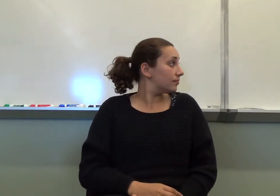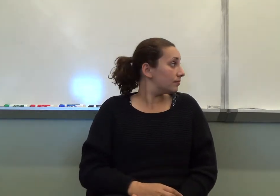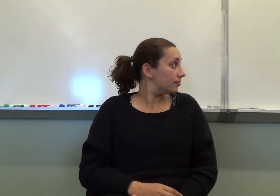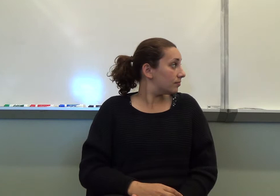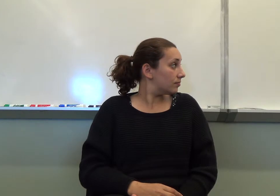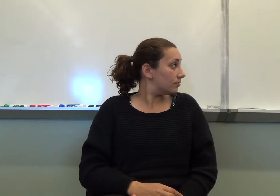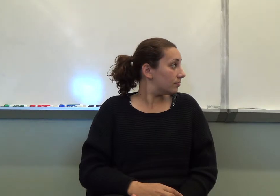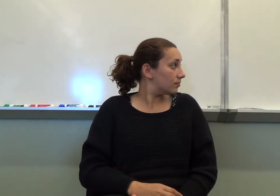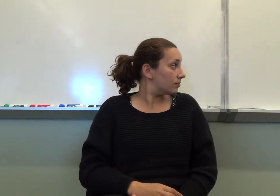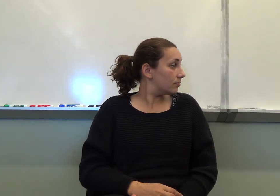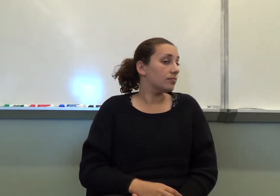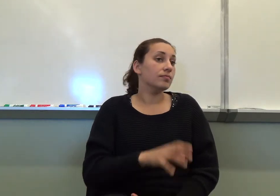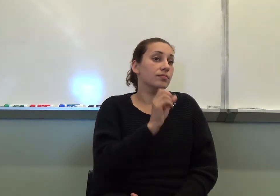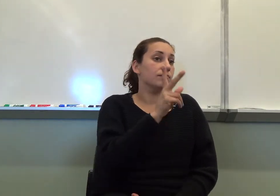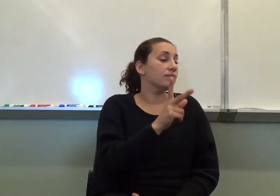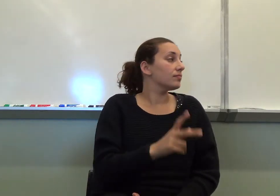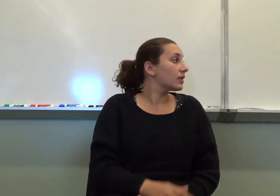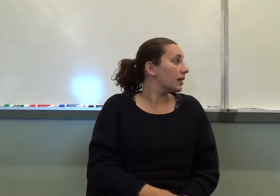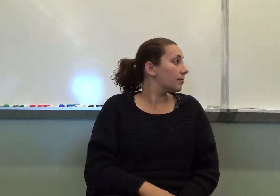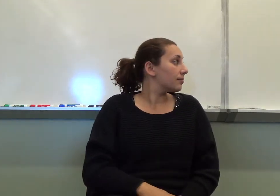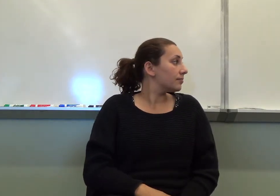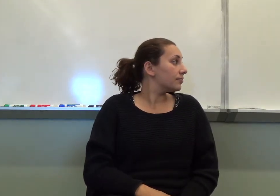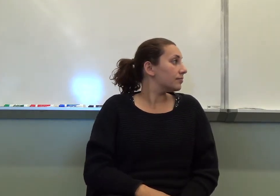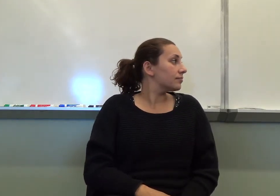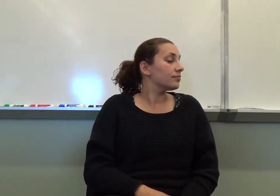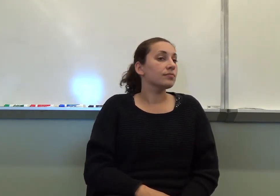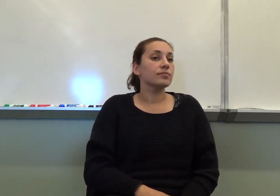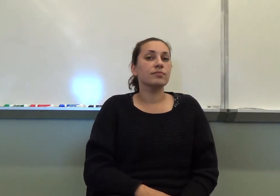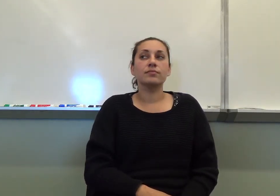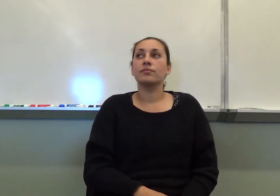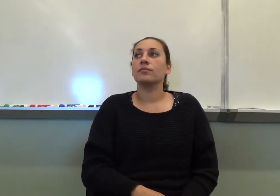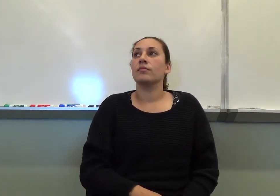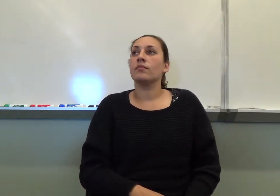All right. Little application problem here.